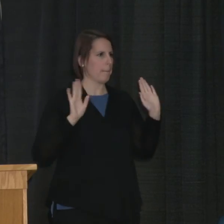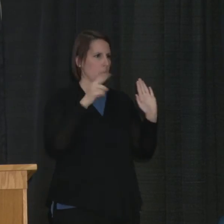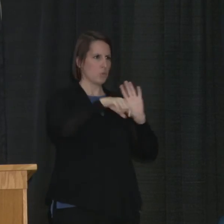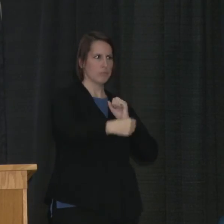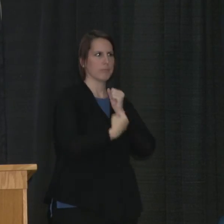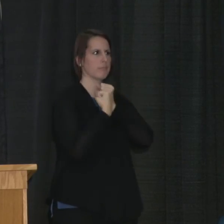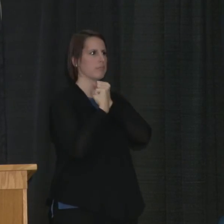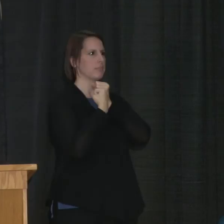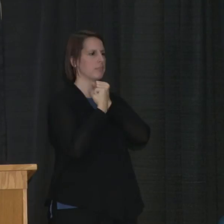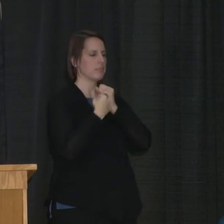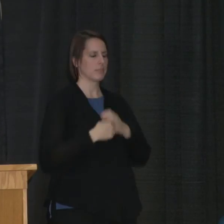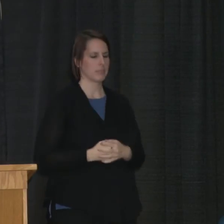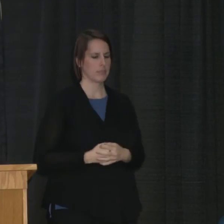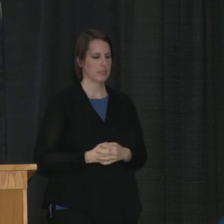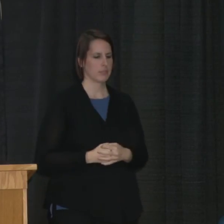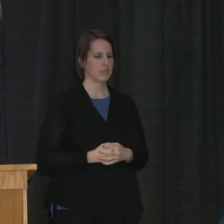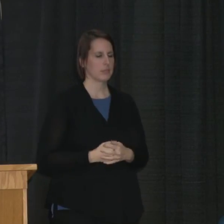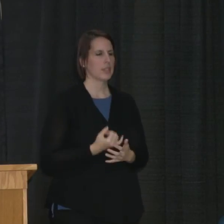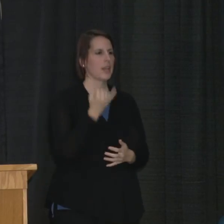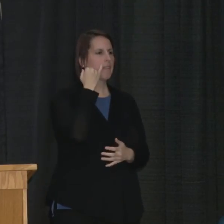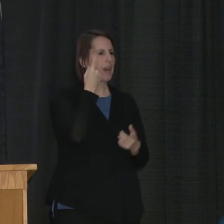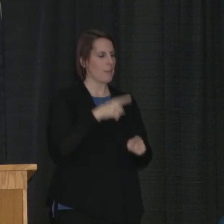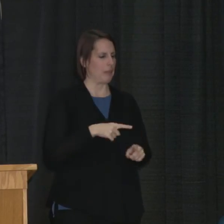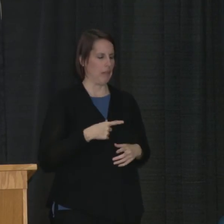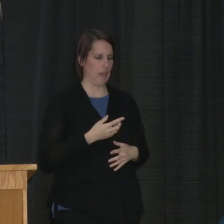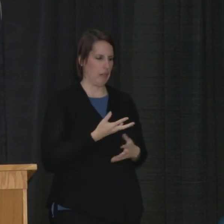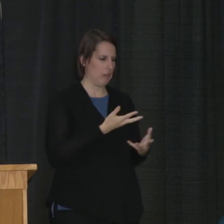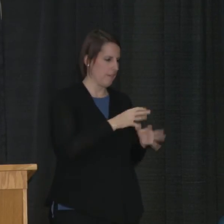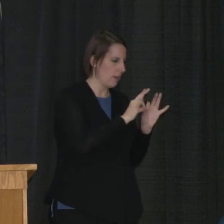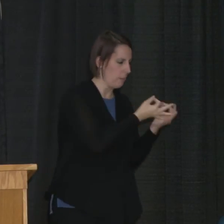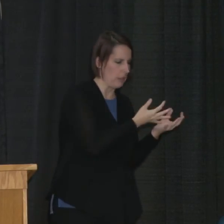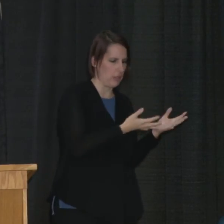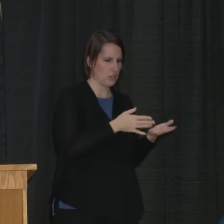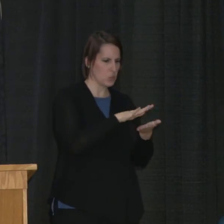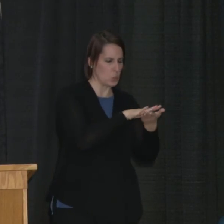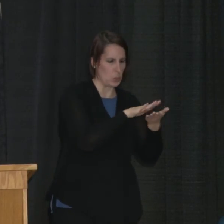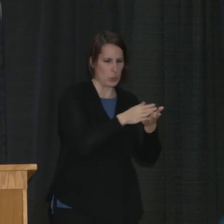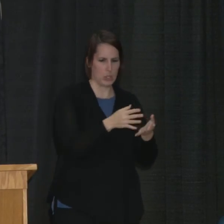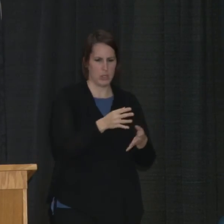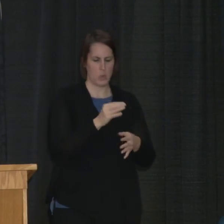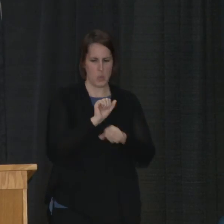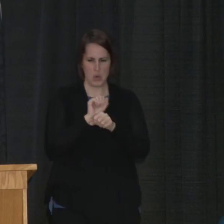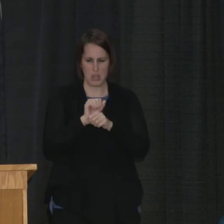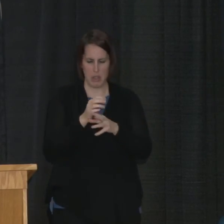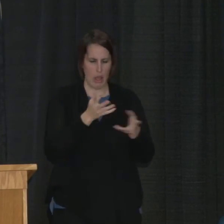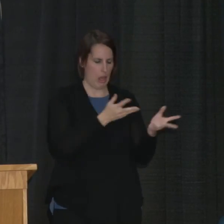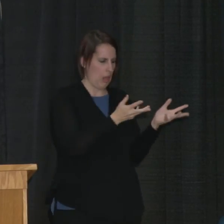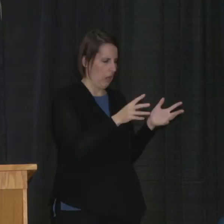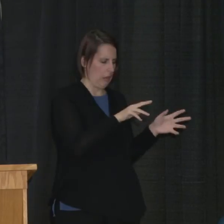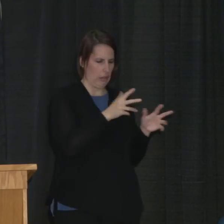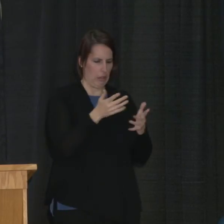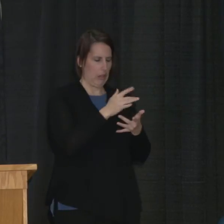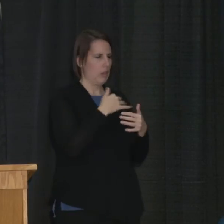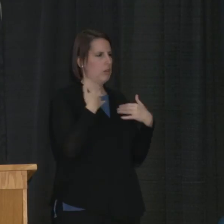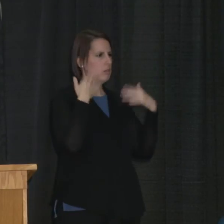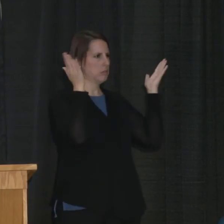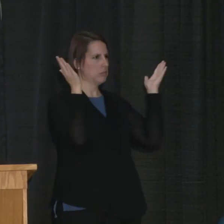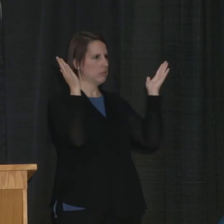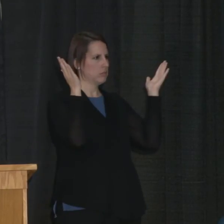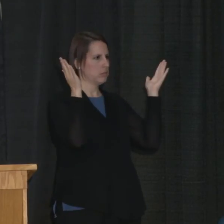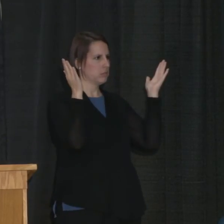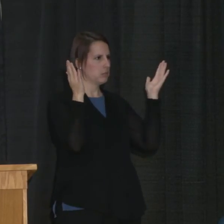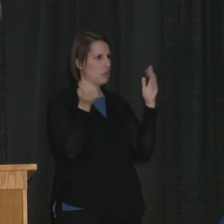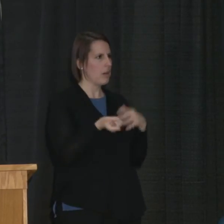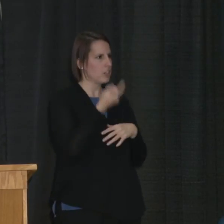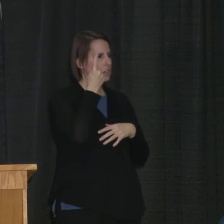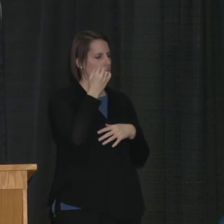work, school, families, and homework. Those that have understood that we've had to make short-term sacrifices for the